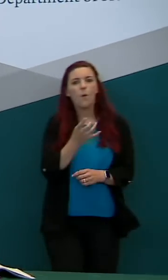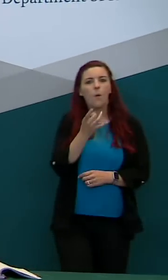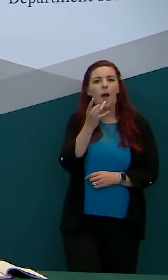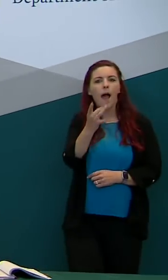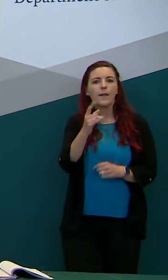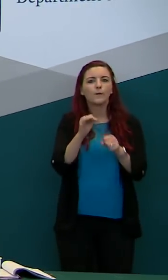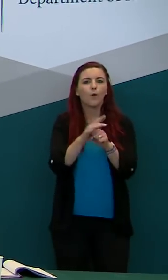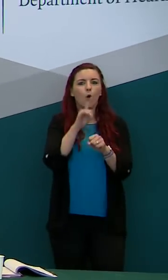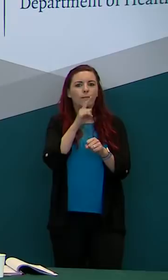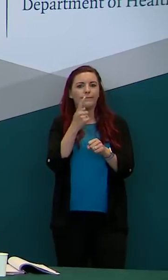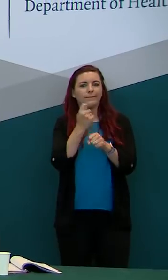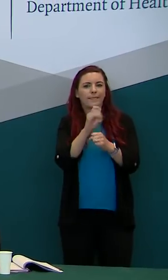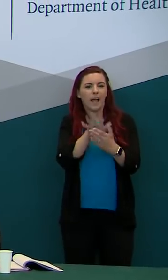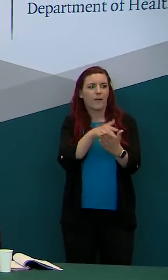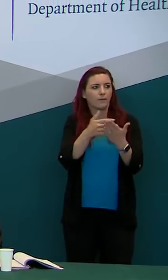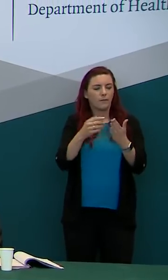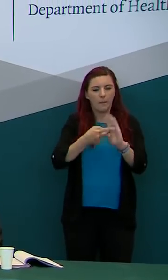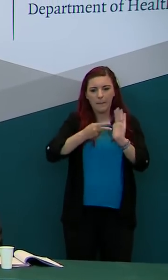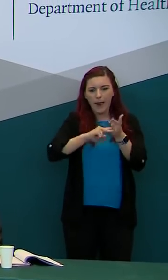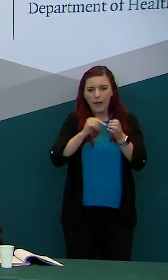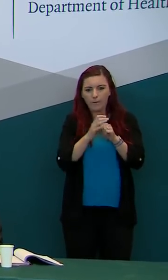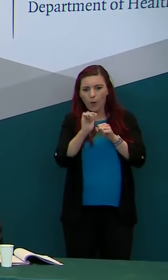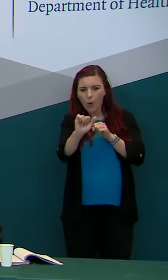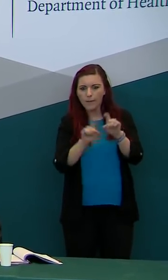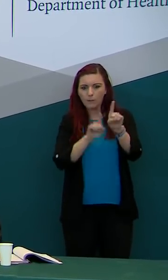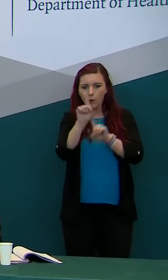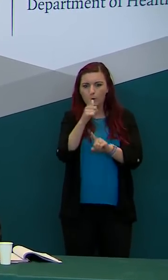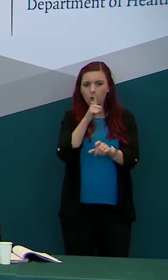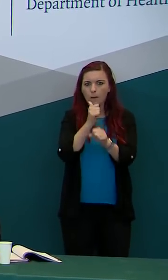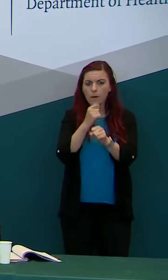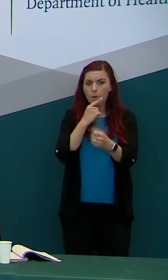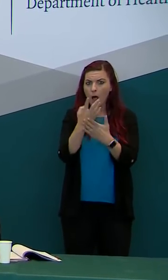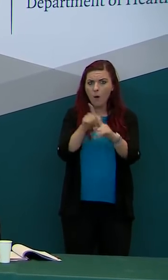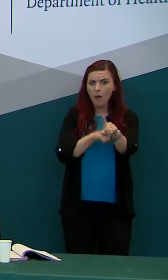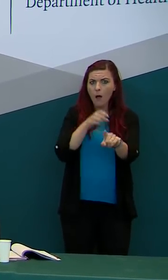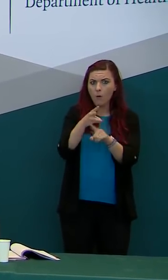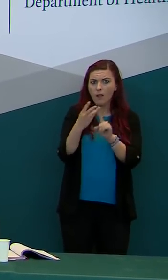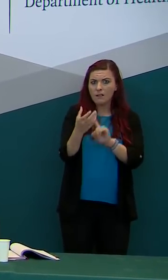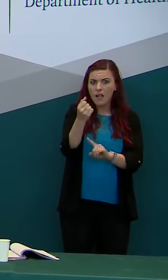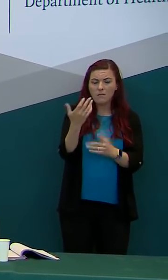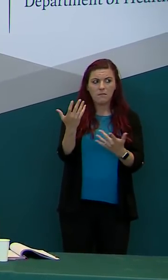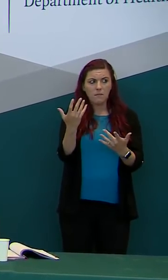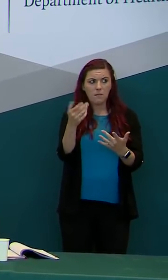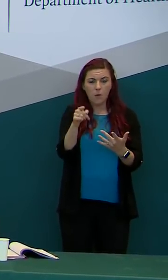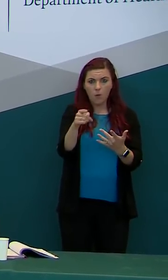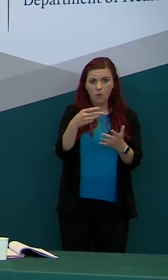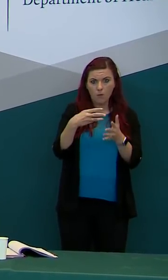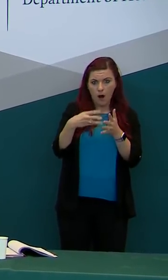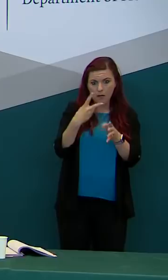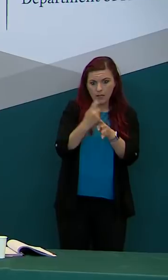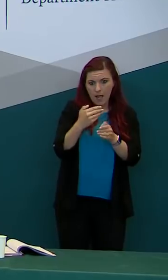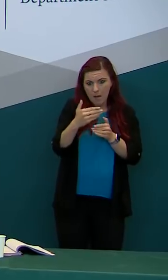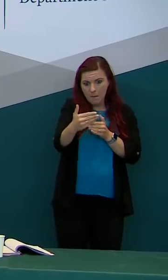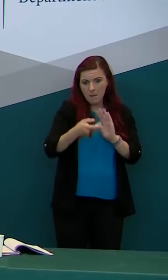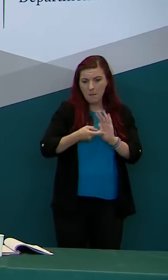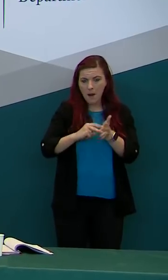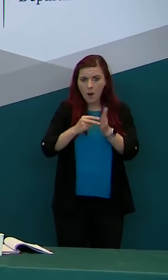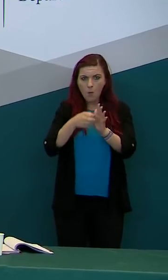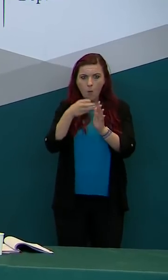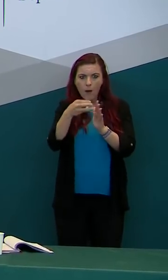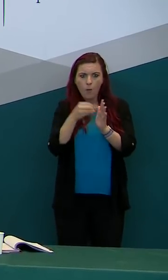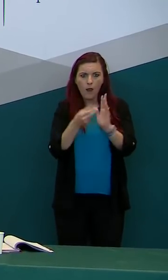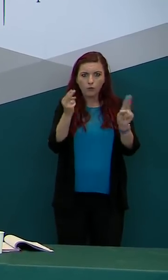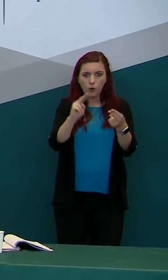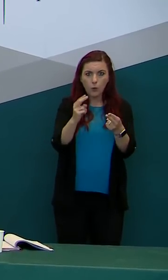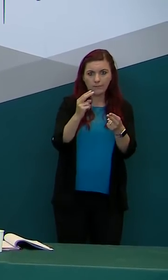each other, the elimination of manual processes? How long is that going to take to complete? When are we going to be at a time frame of turning around this whole process within